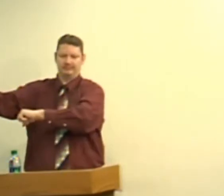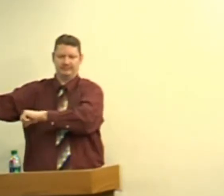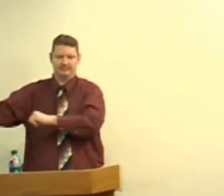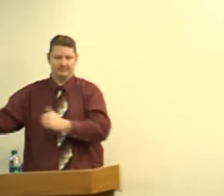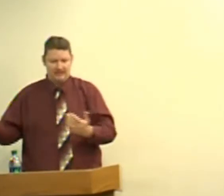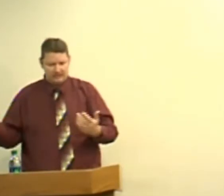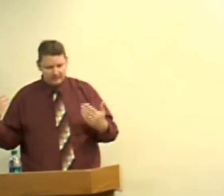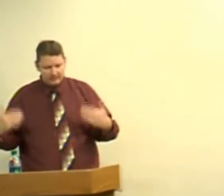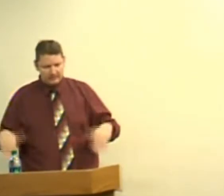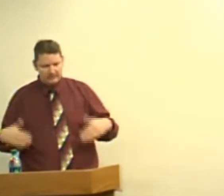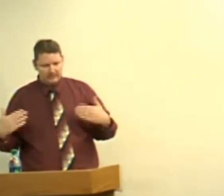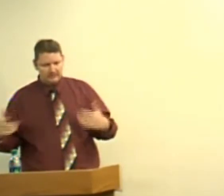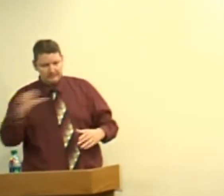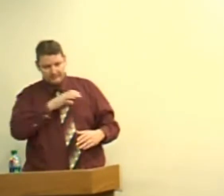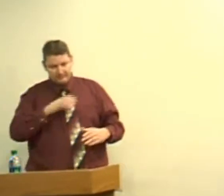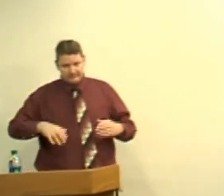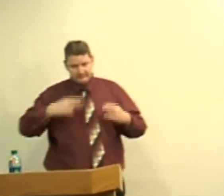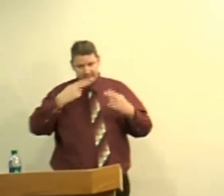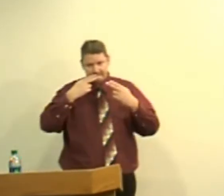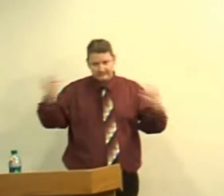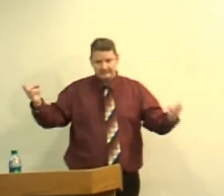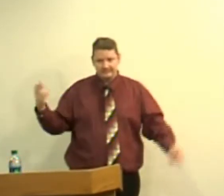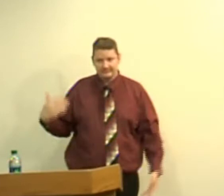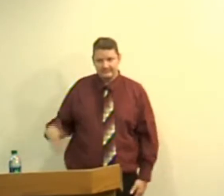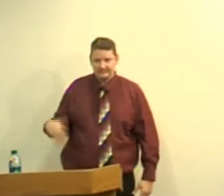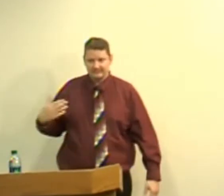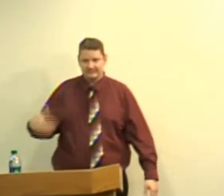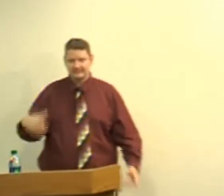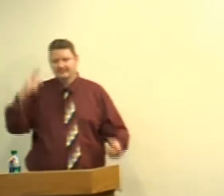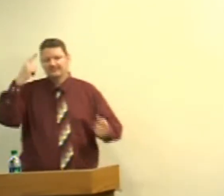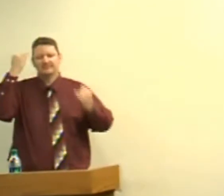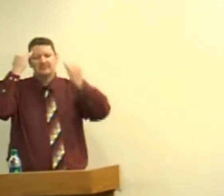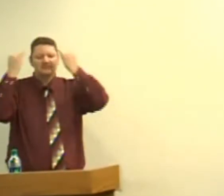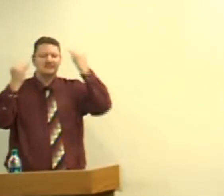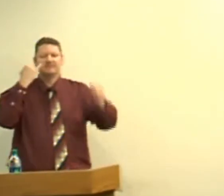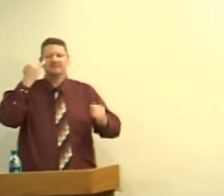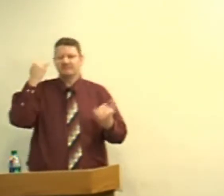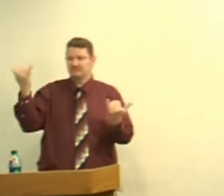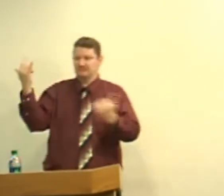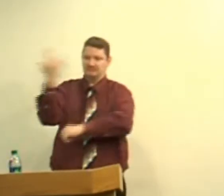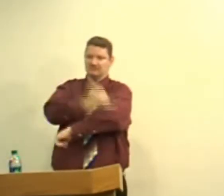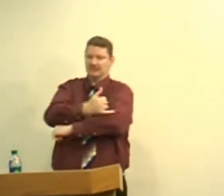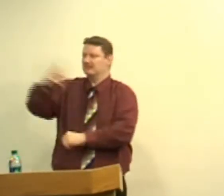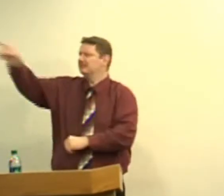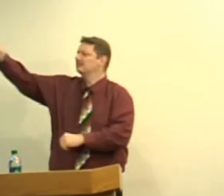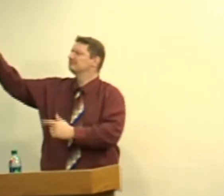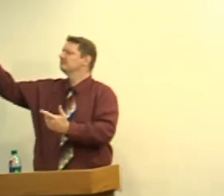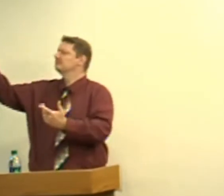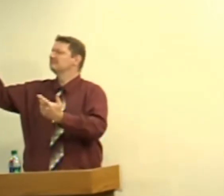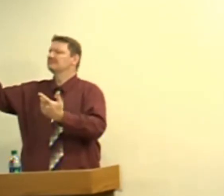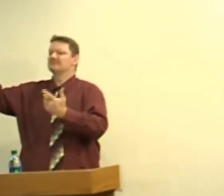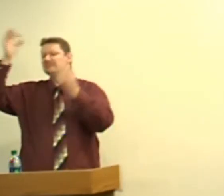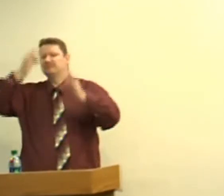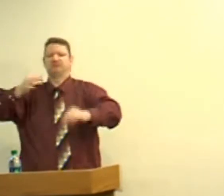When people would complain, they would blame the Christians, that this was the reason that it was, and they were innocent. There was nothing that they were doing.